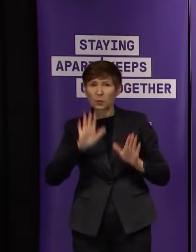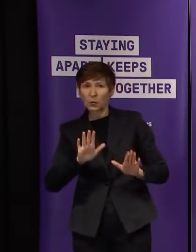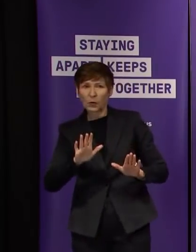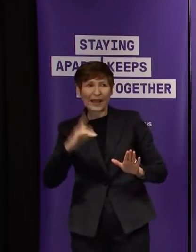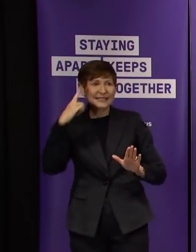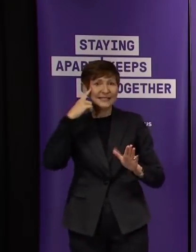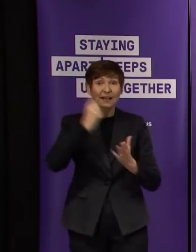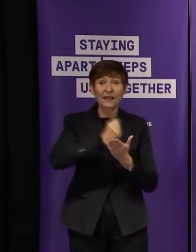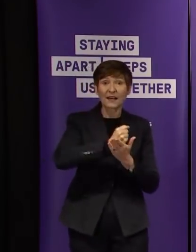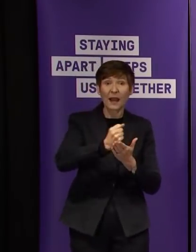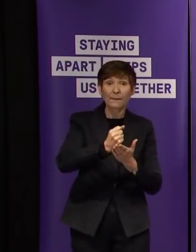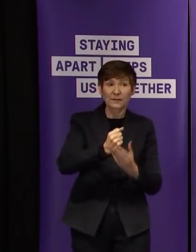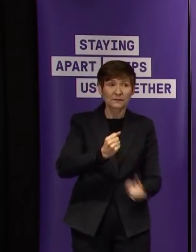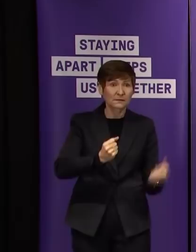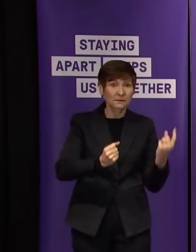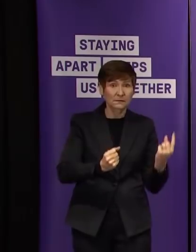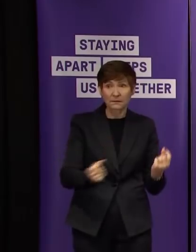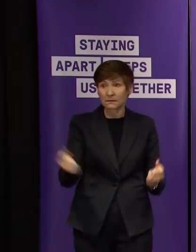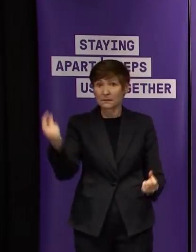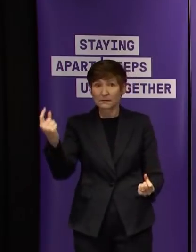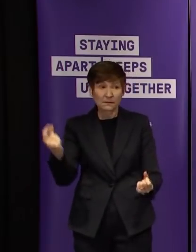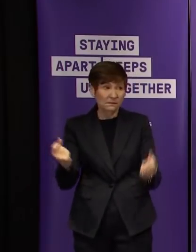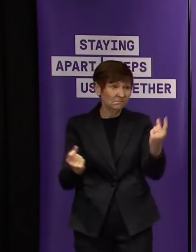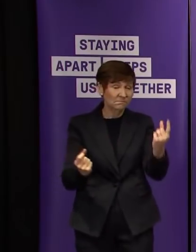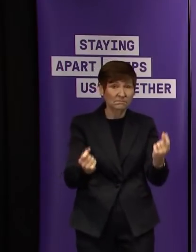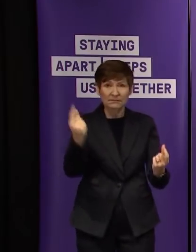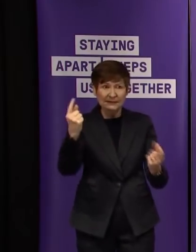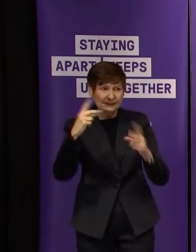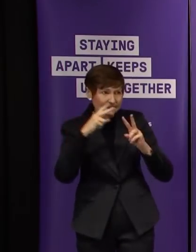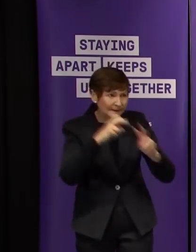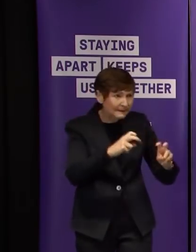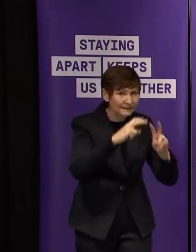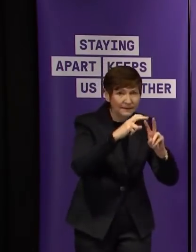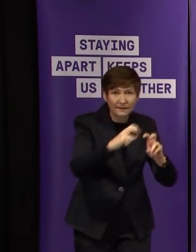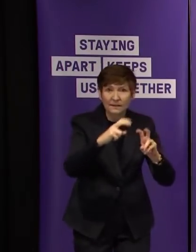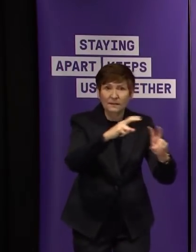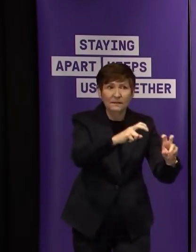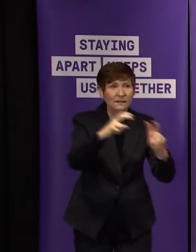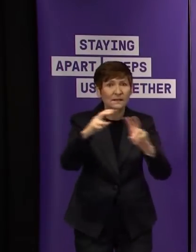merits, and need to do it with the least disruption